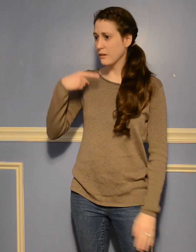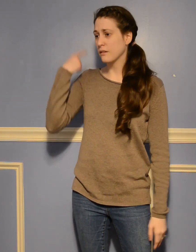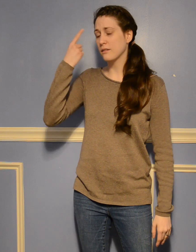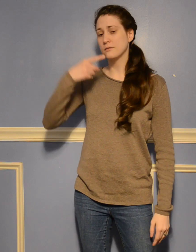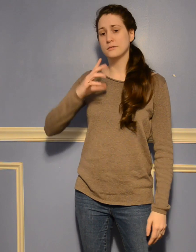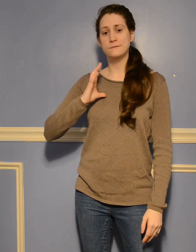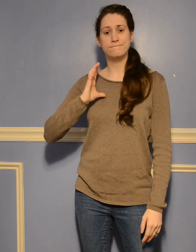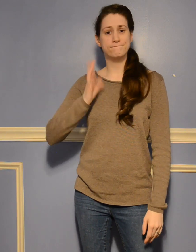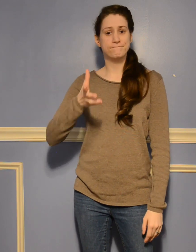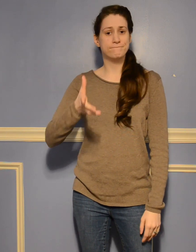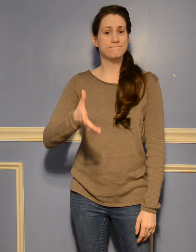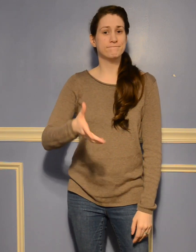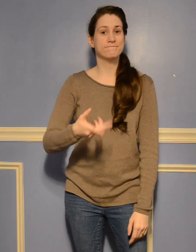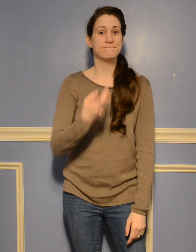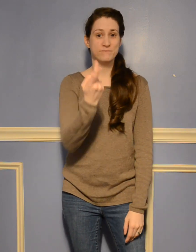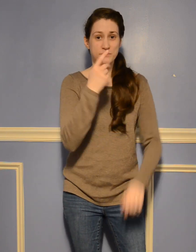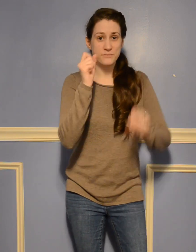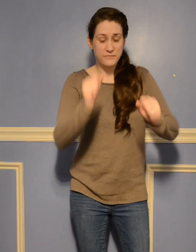We can live in a world that we